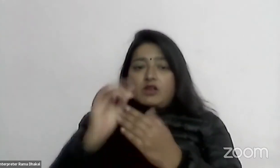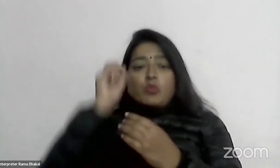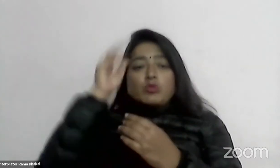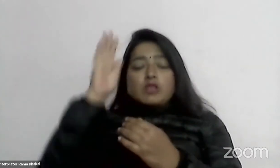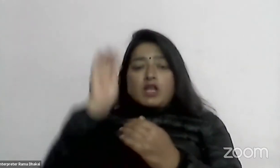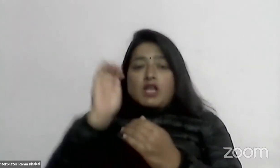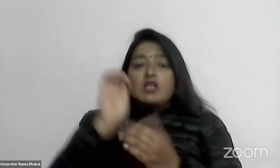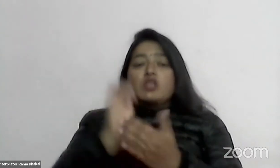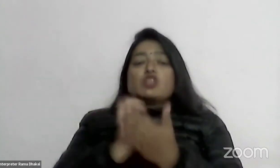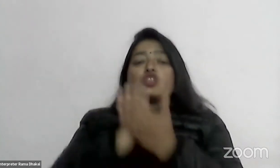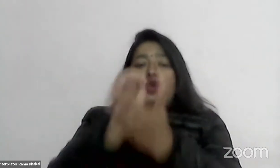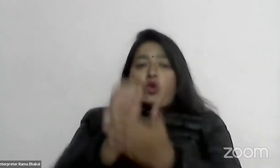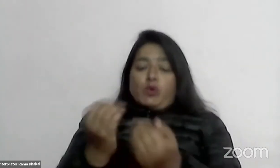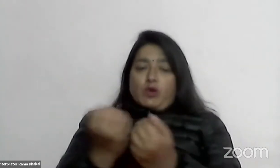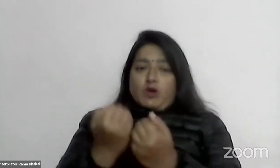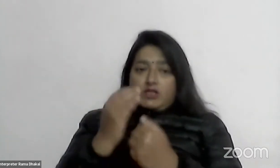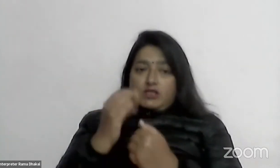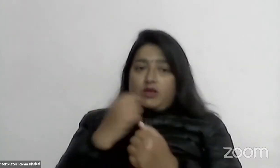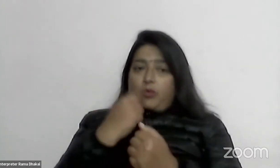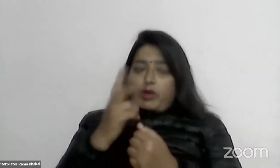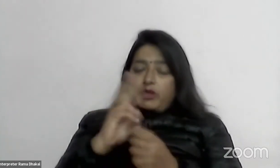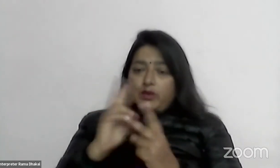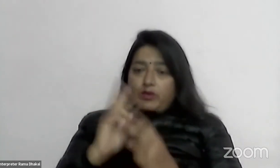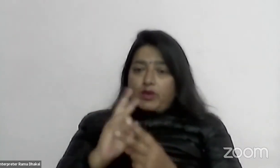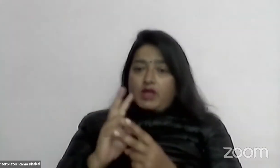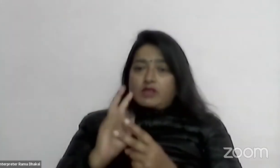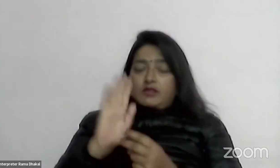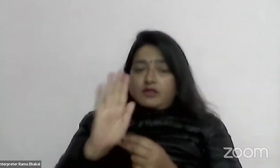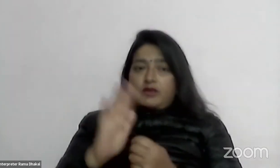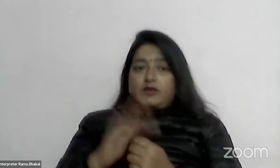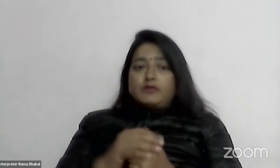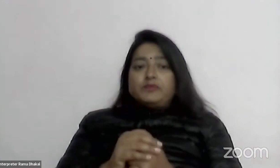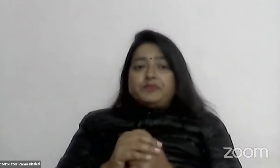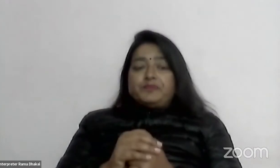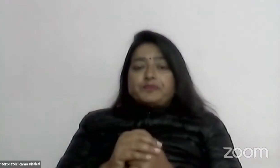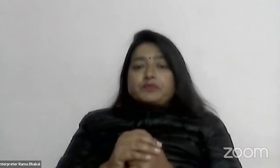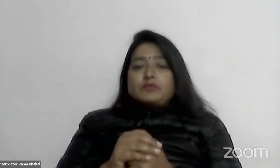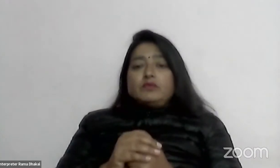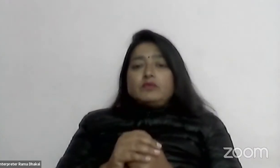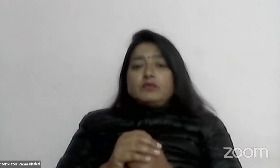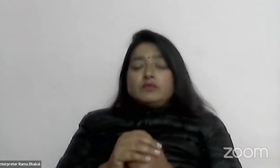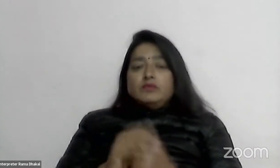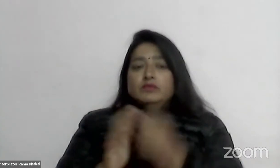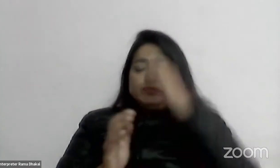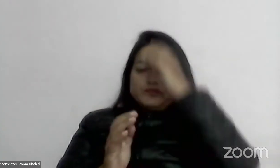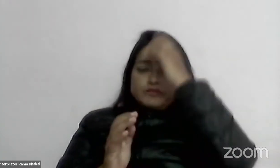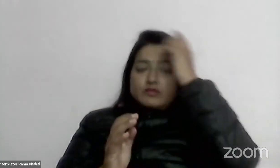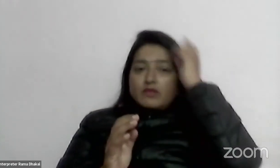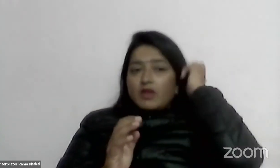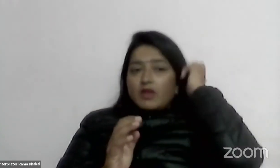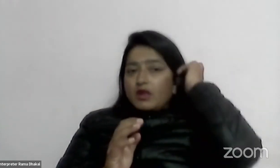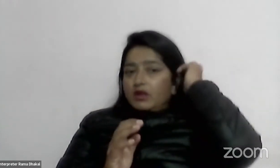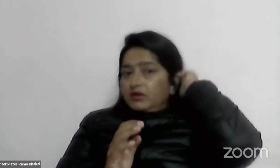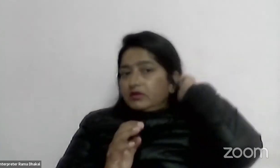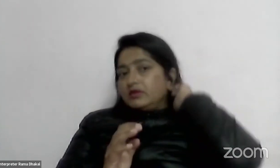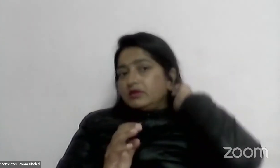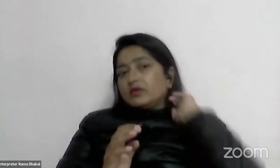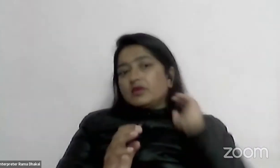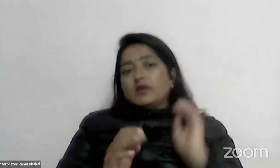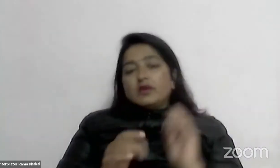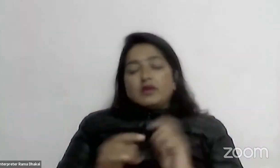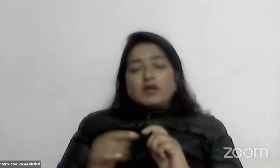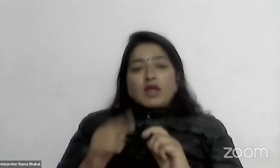of the sort of loose ends left in a sense by the Palermo Protocol, which still comes up when we're working